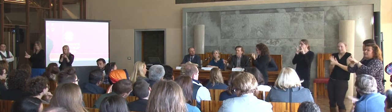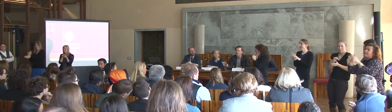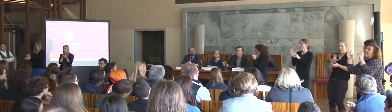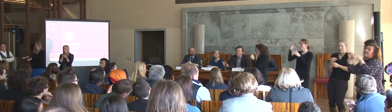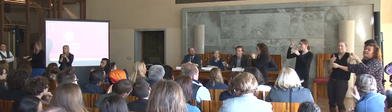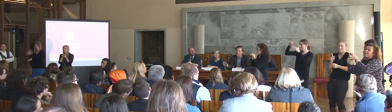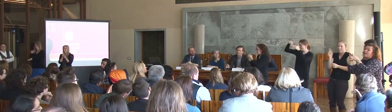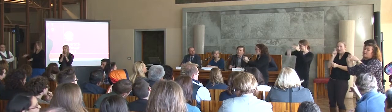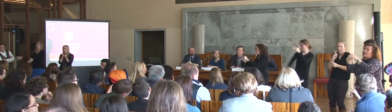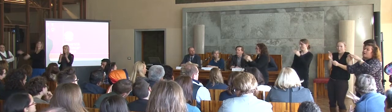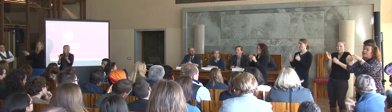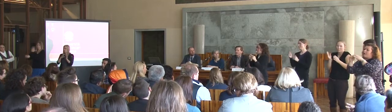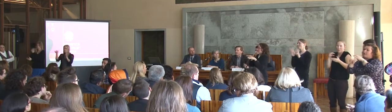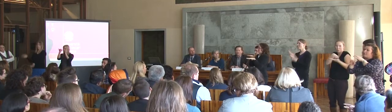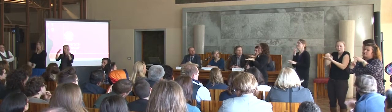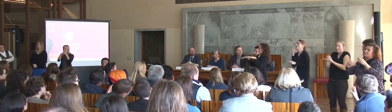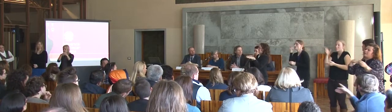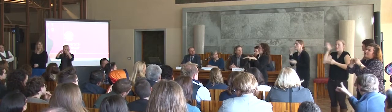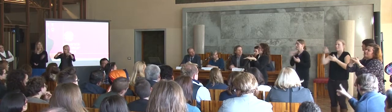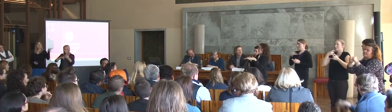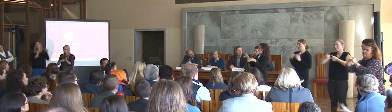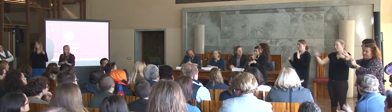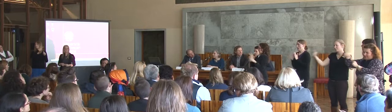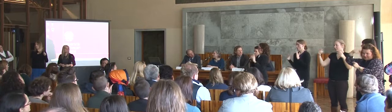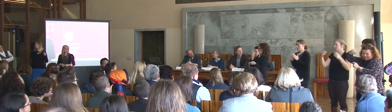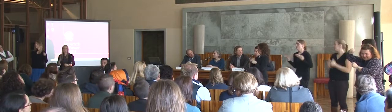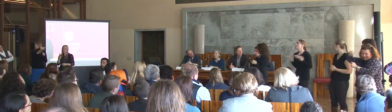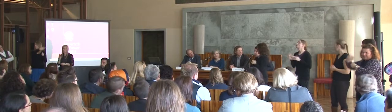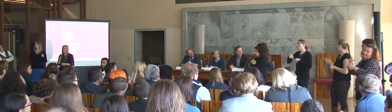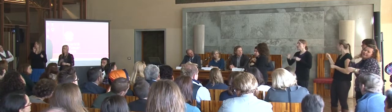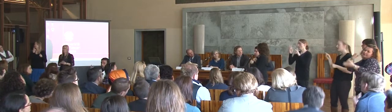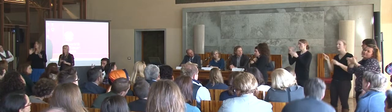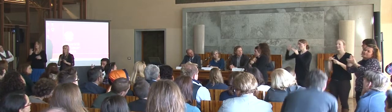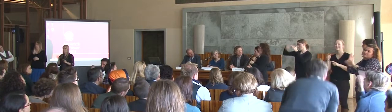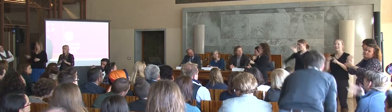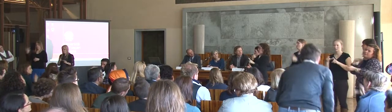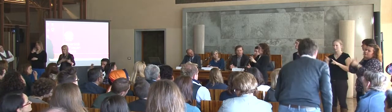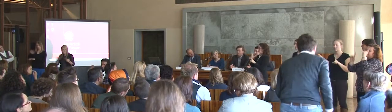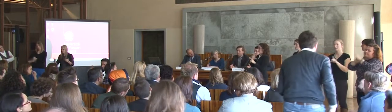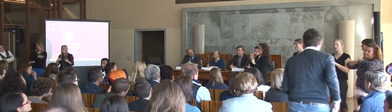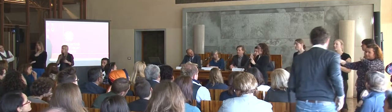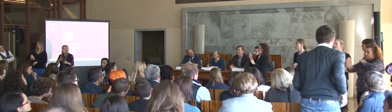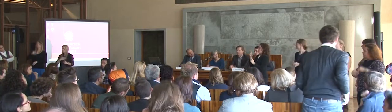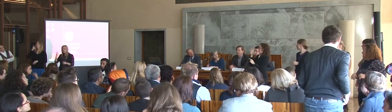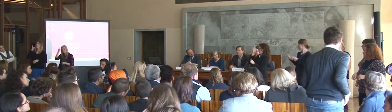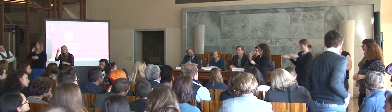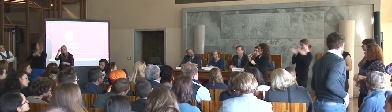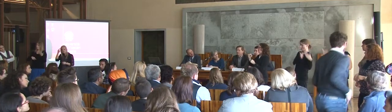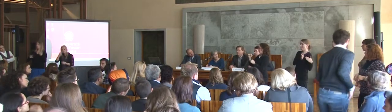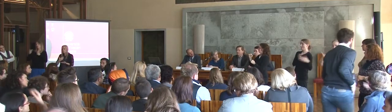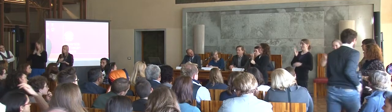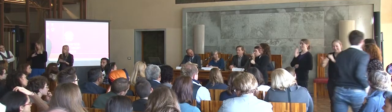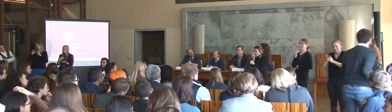in this category system. And let me say, after these 2 years, we also hope that the university will continue to